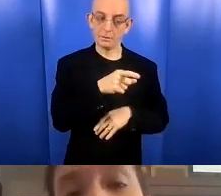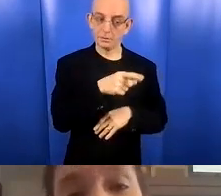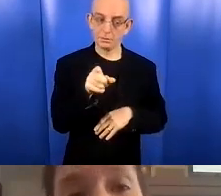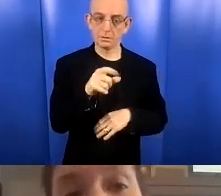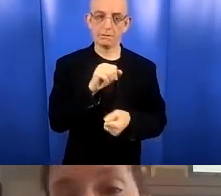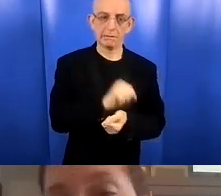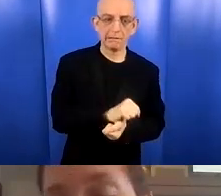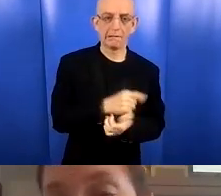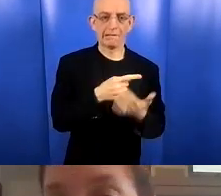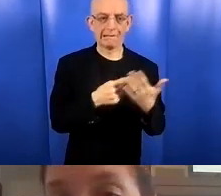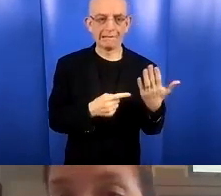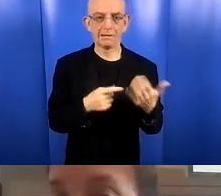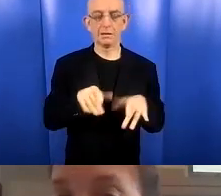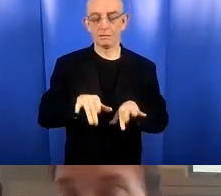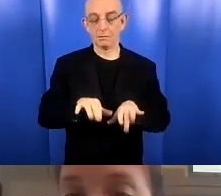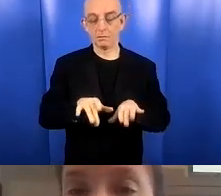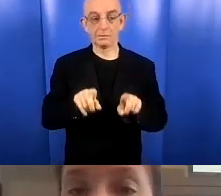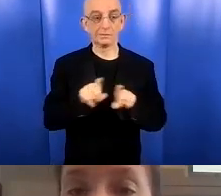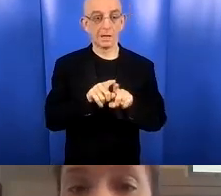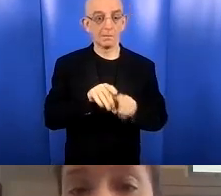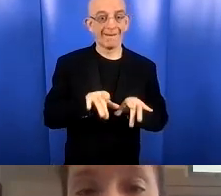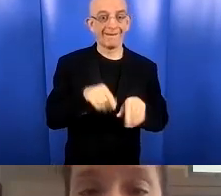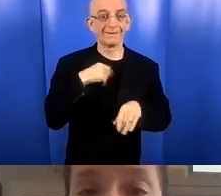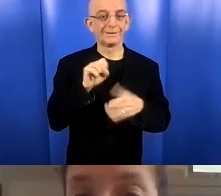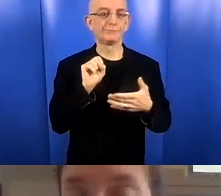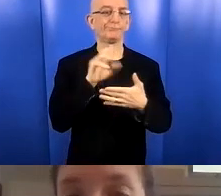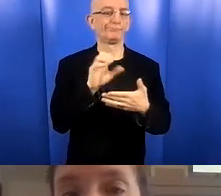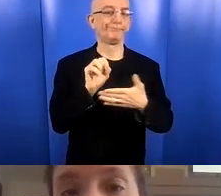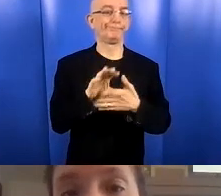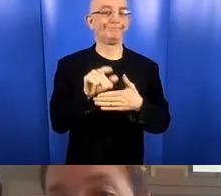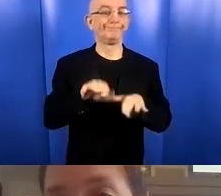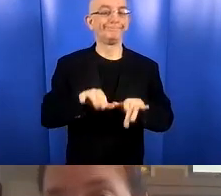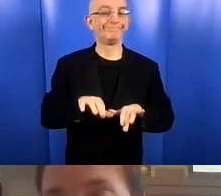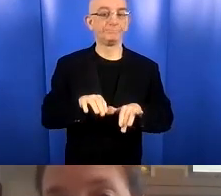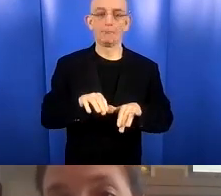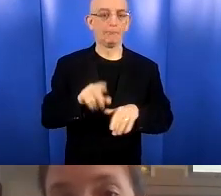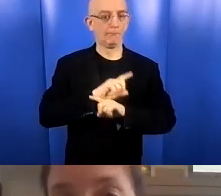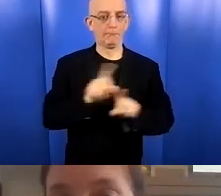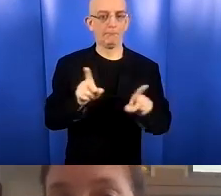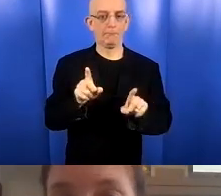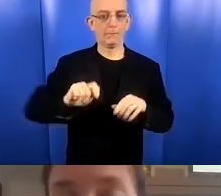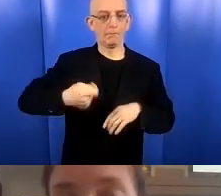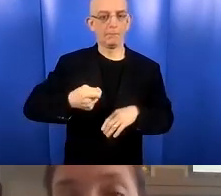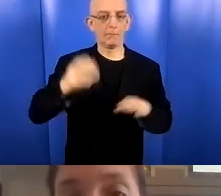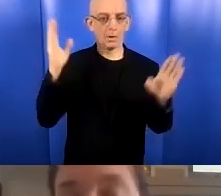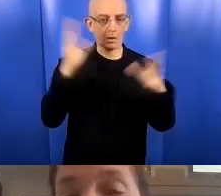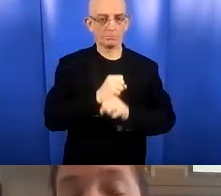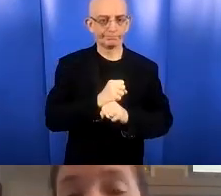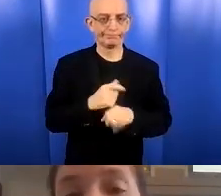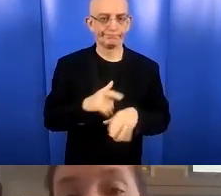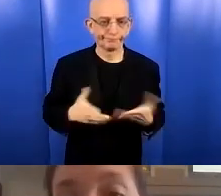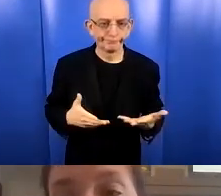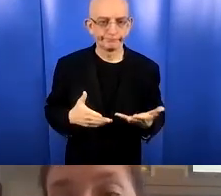It depends a lot on the region, but for instance, in the Americas, environmental groups and indigenous people have been among the groups that we've